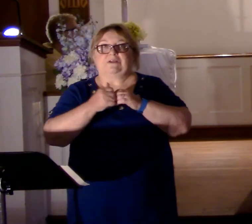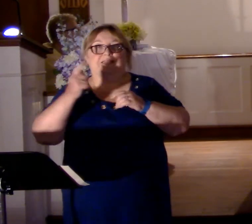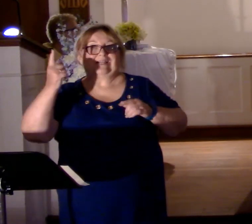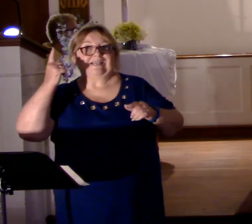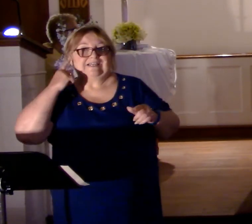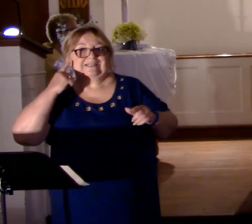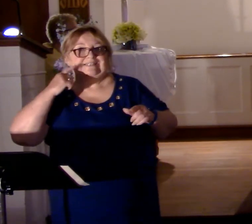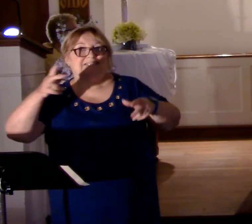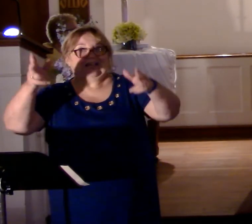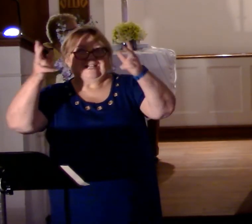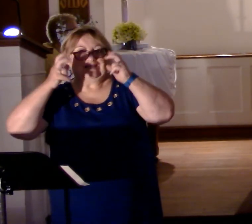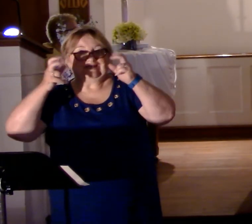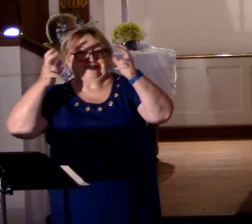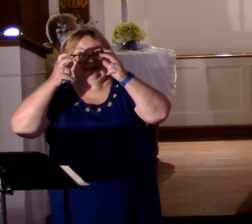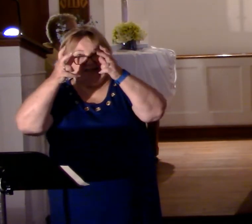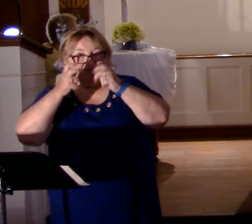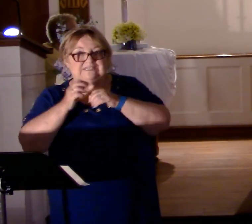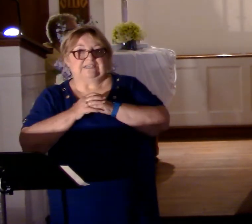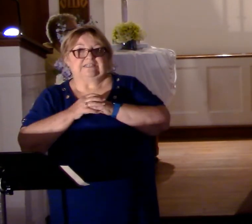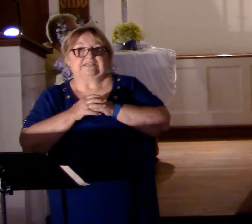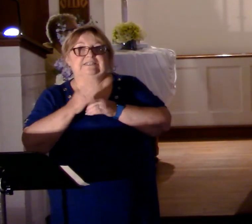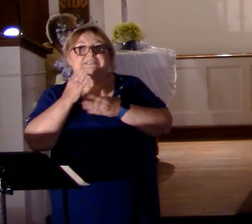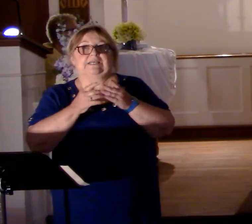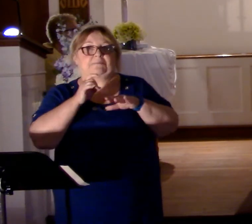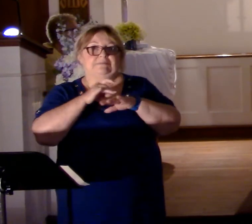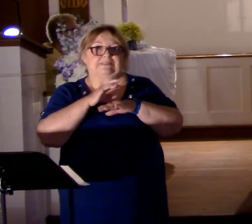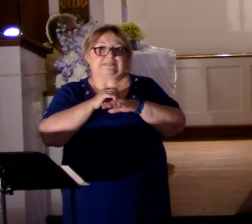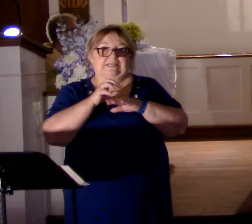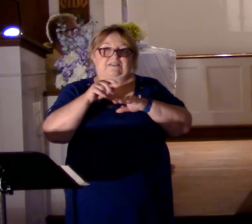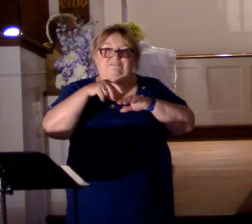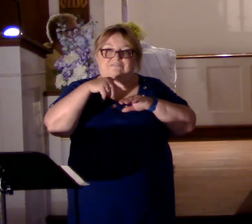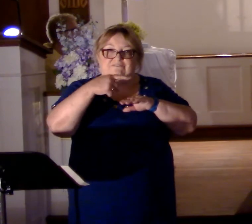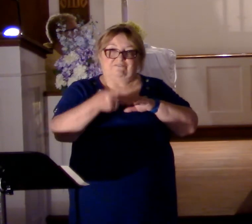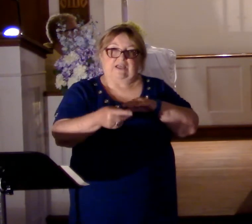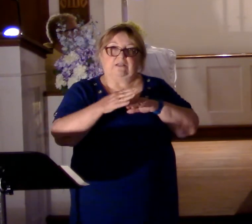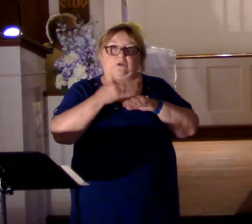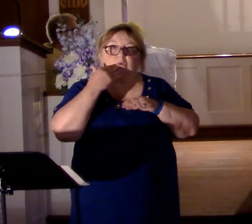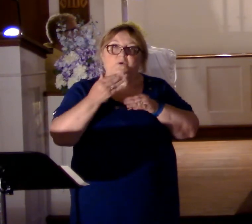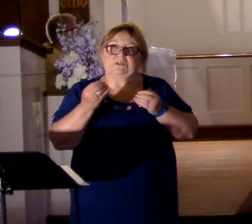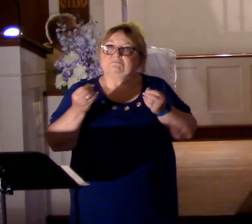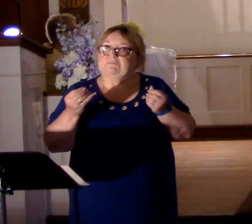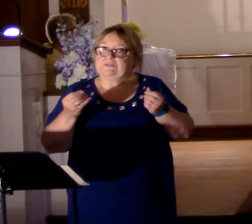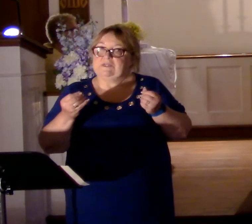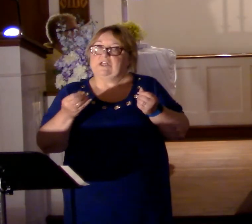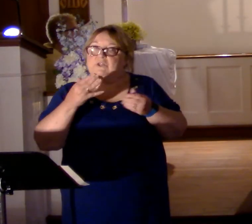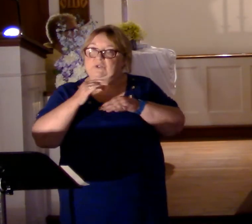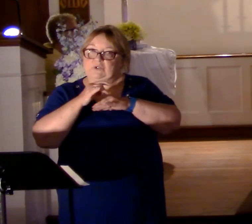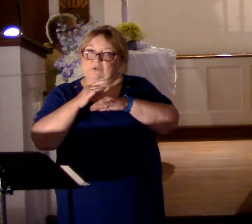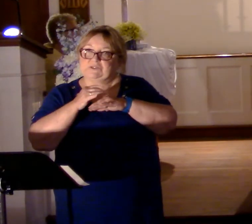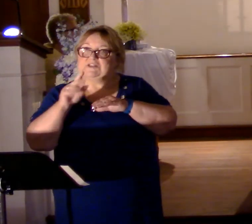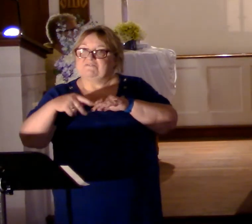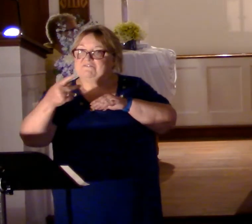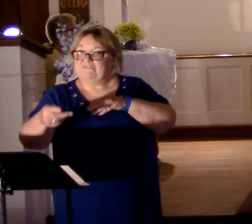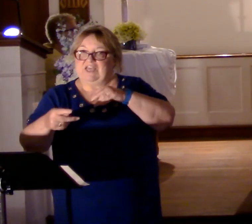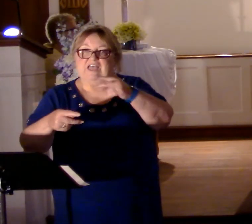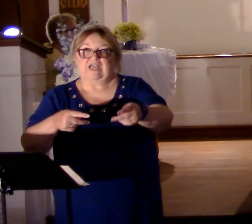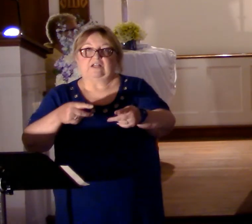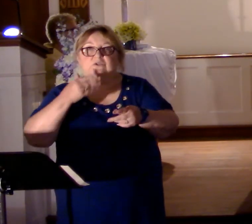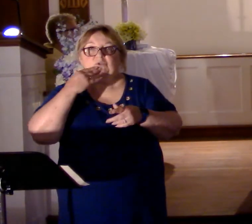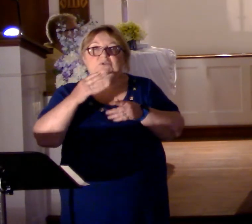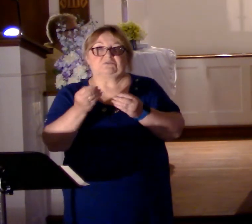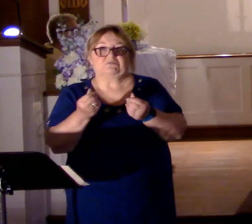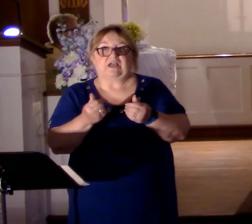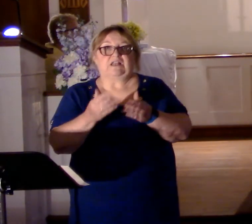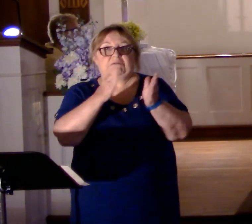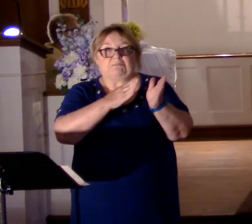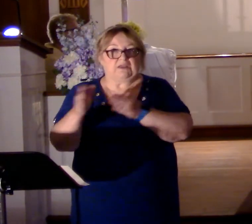ears listen. Some seed fell on good ground. The good seed fell into the good ground that